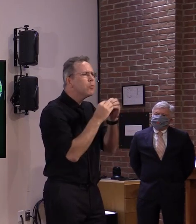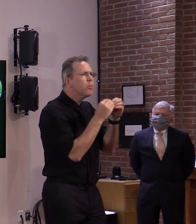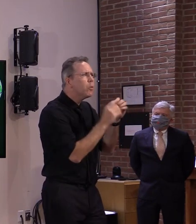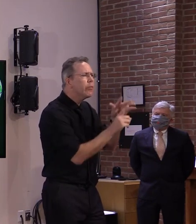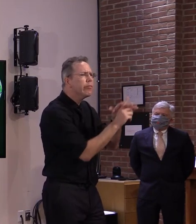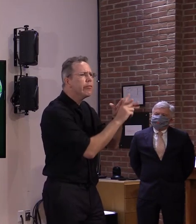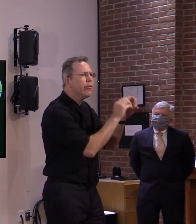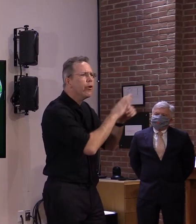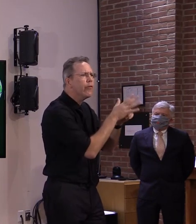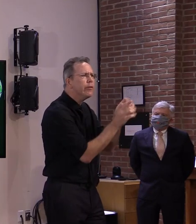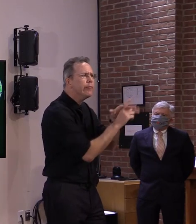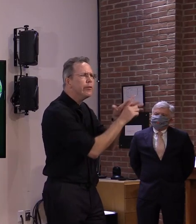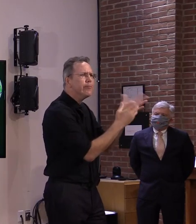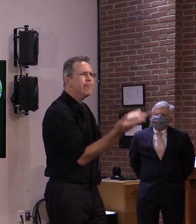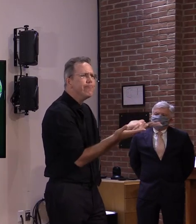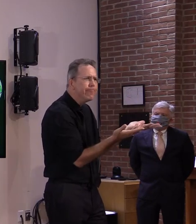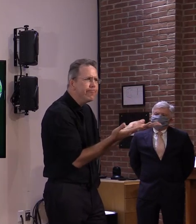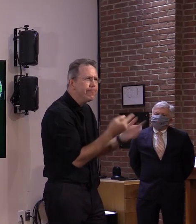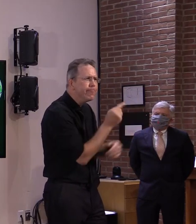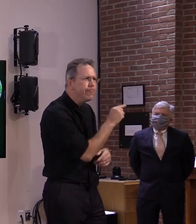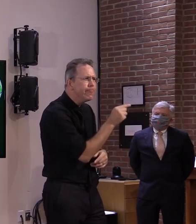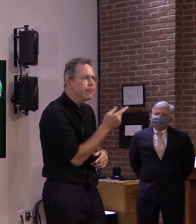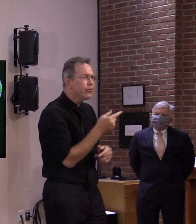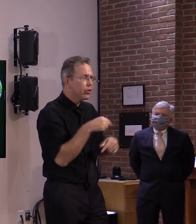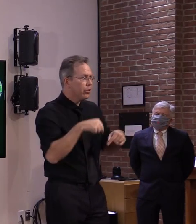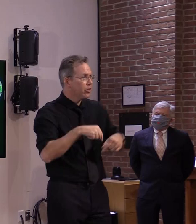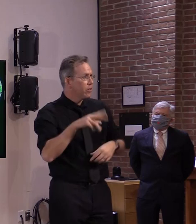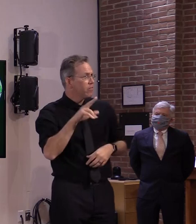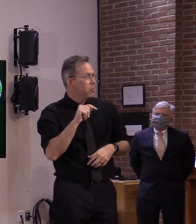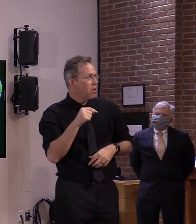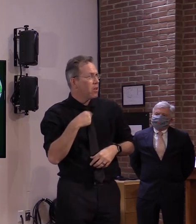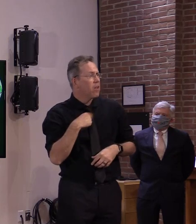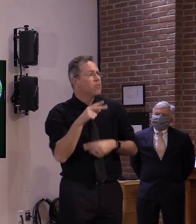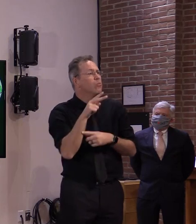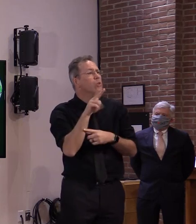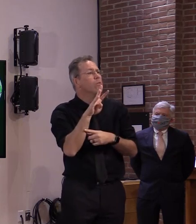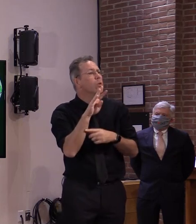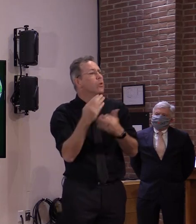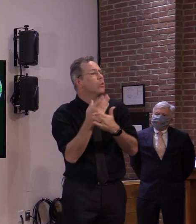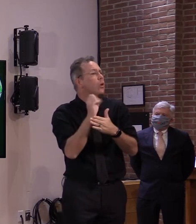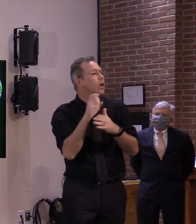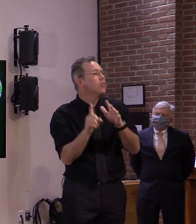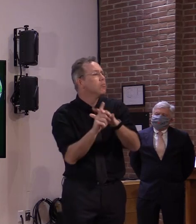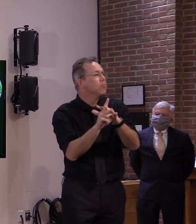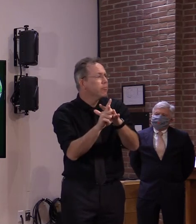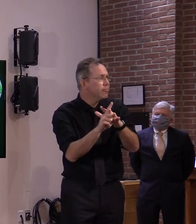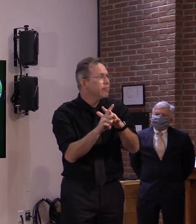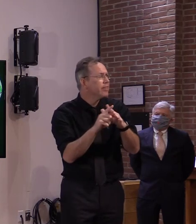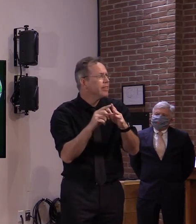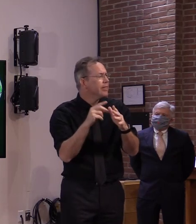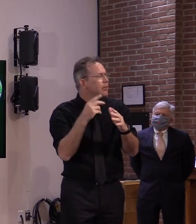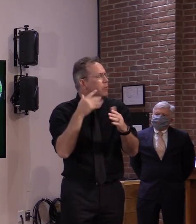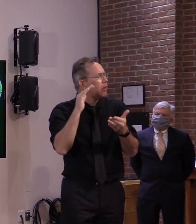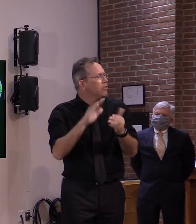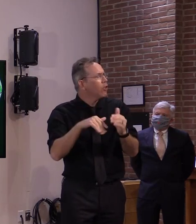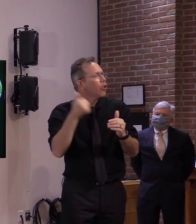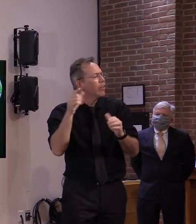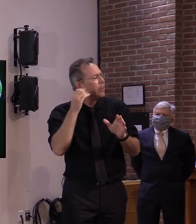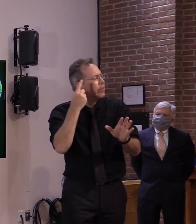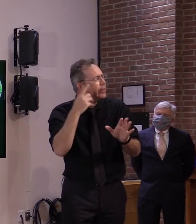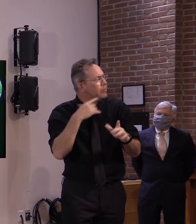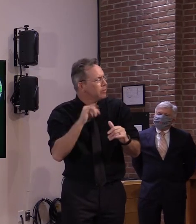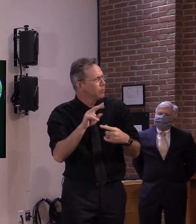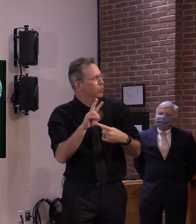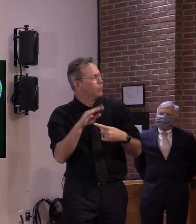24 cases, and while that was a refreshing drop, as I just pointed out from the previous day, our neighbor to the